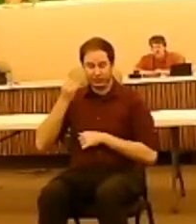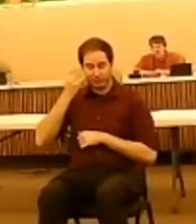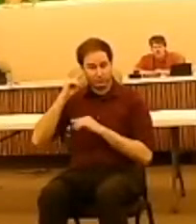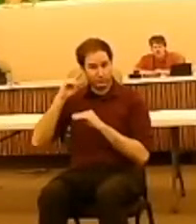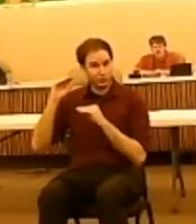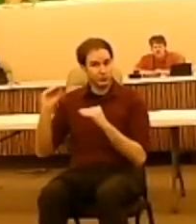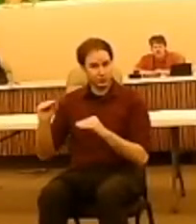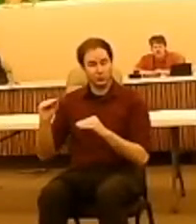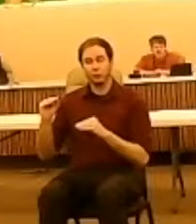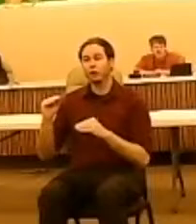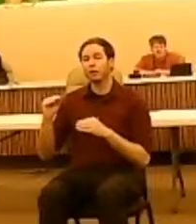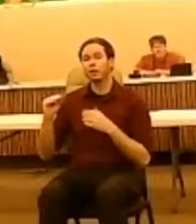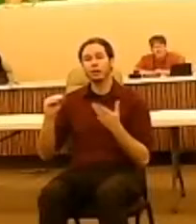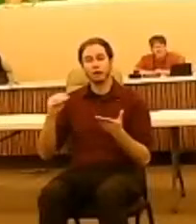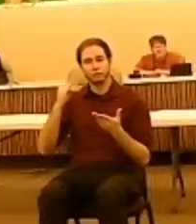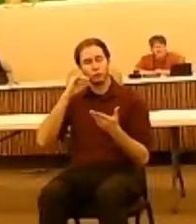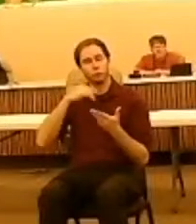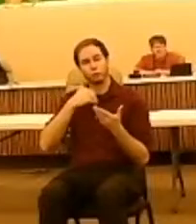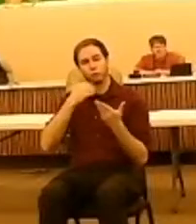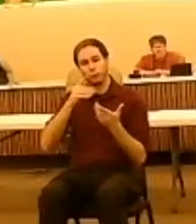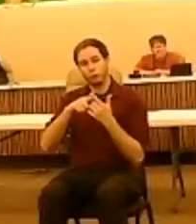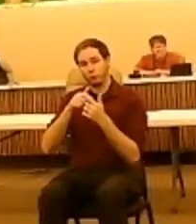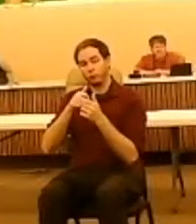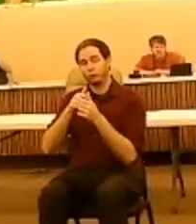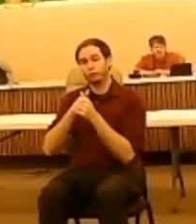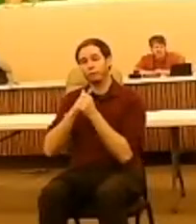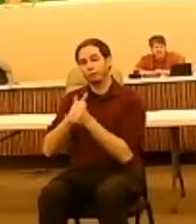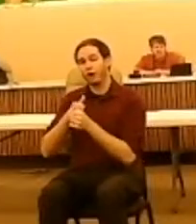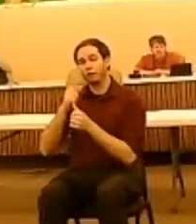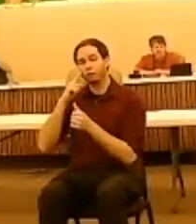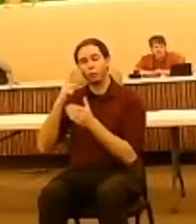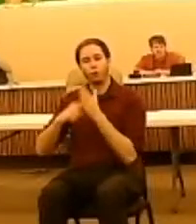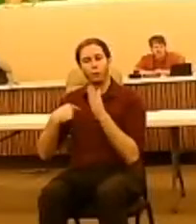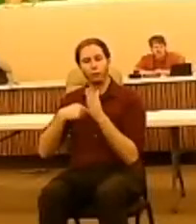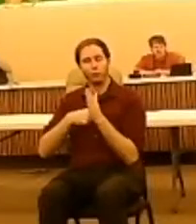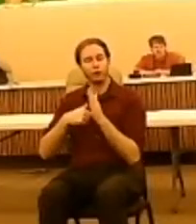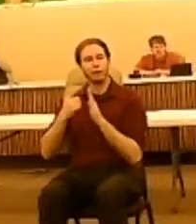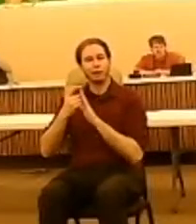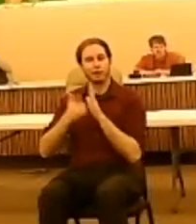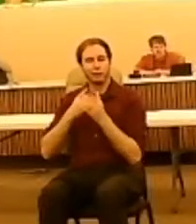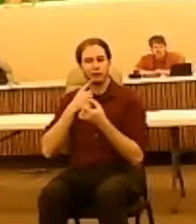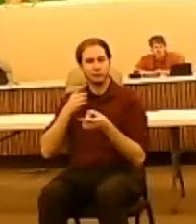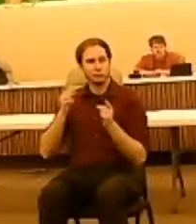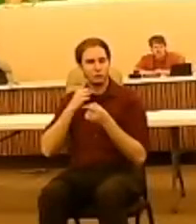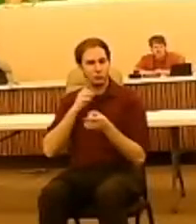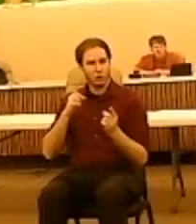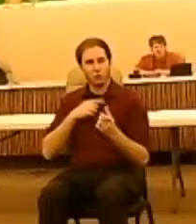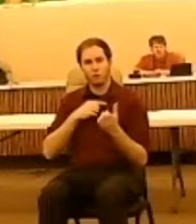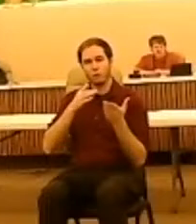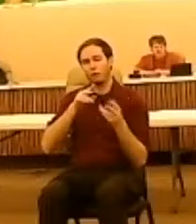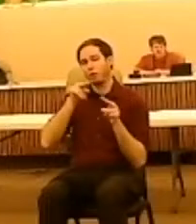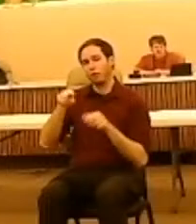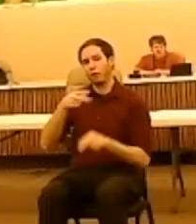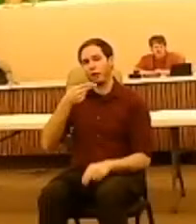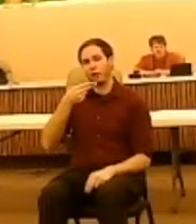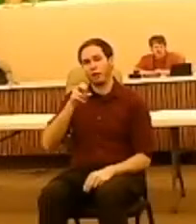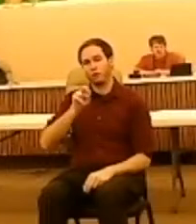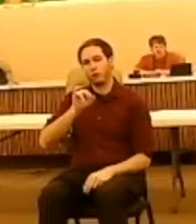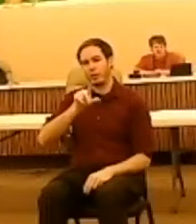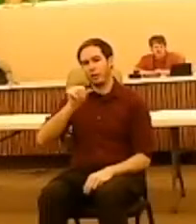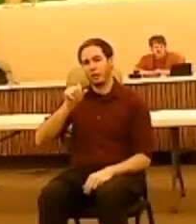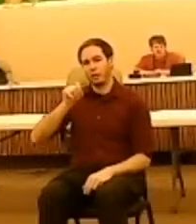If you want to stay on top of it from the legal notices that go out, go to henrietta.org.